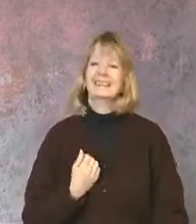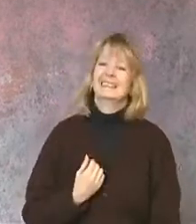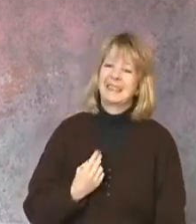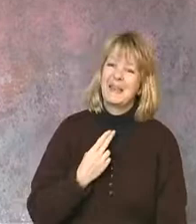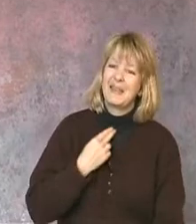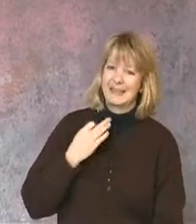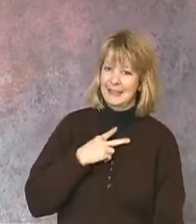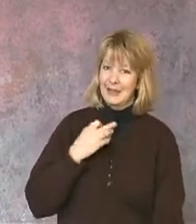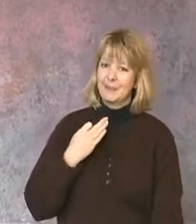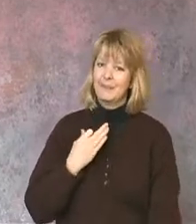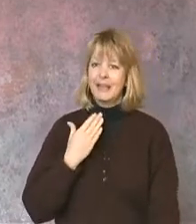this year.